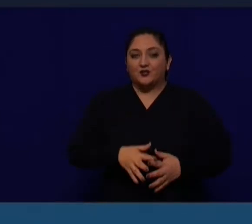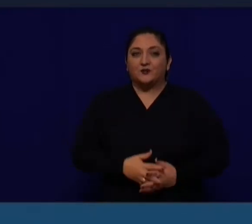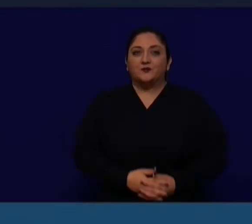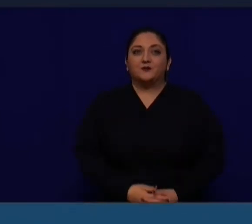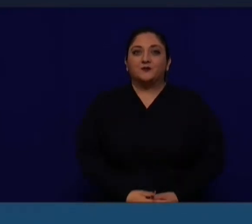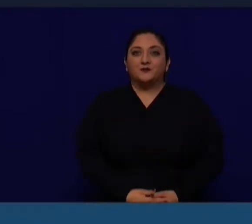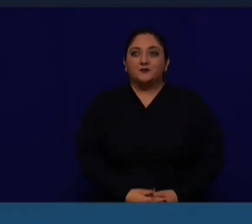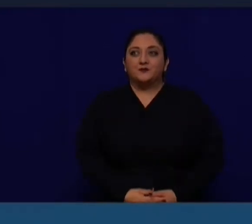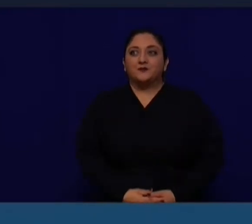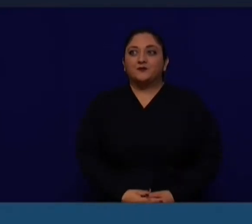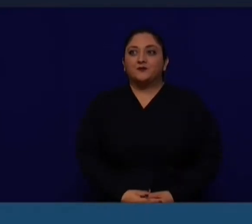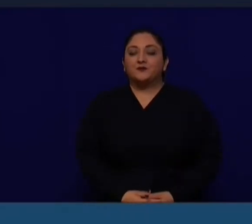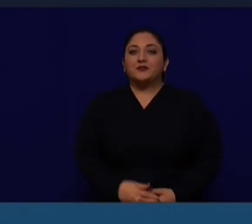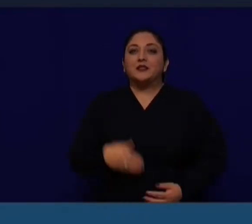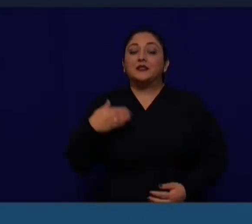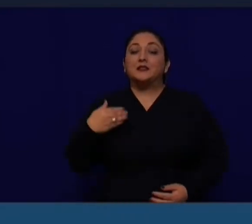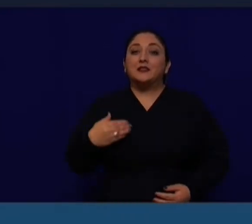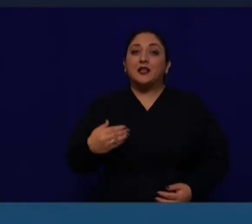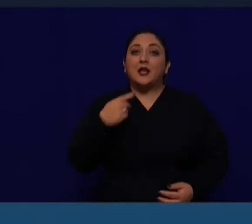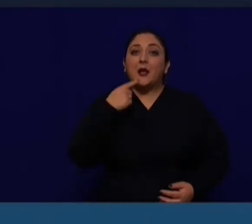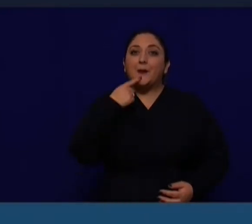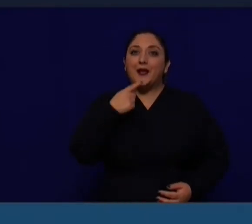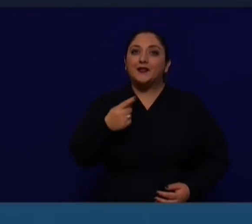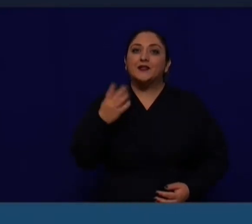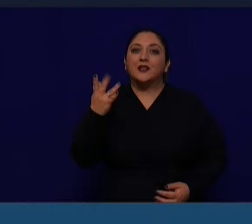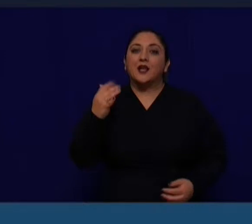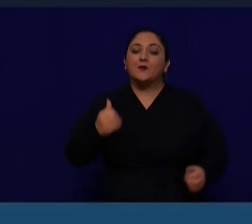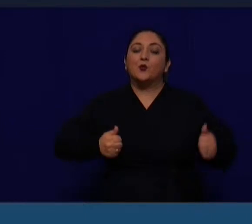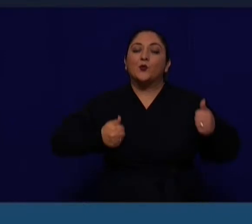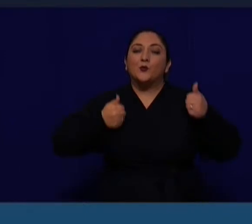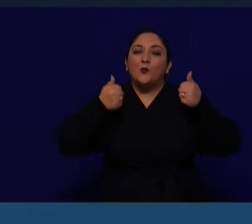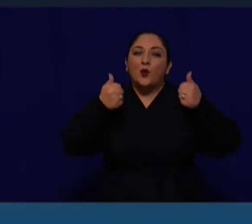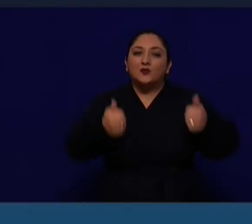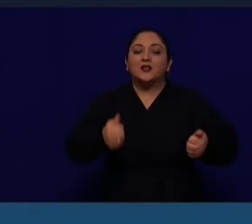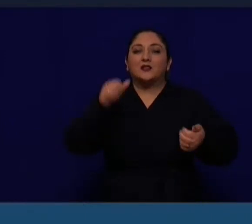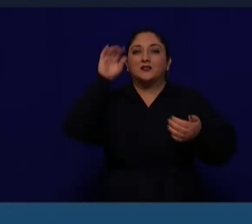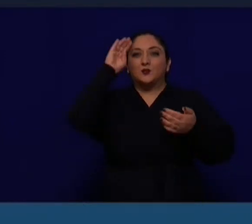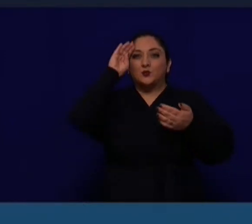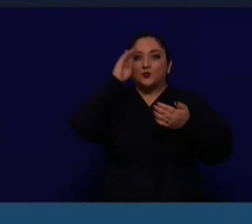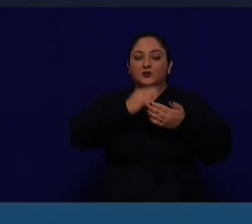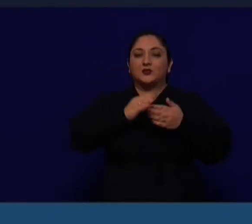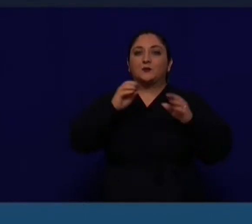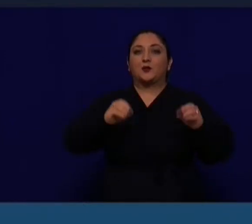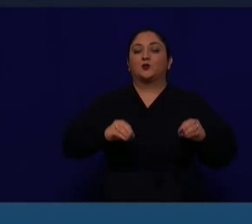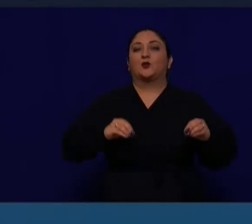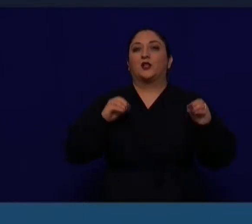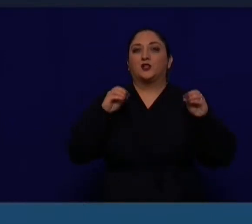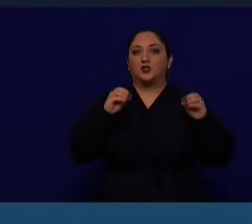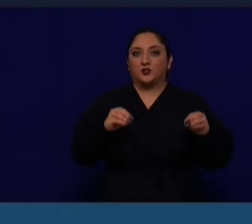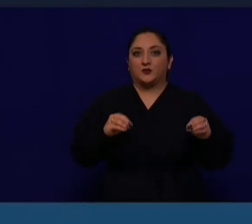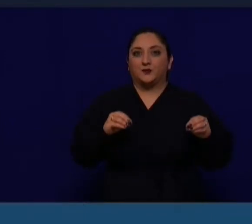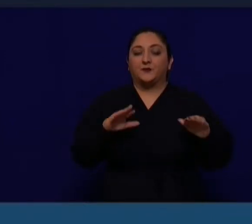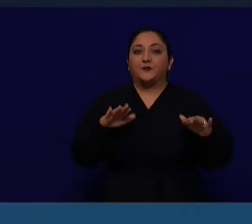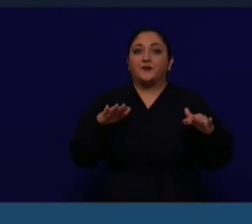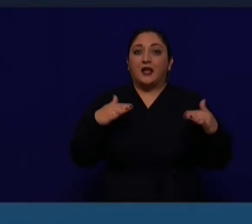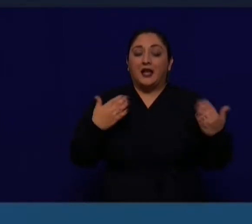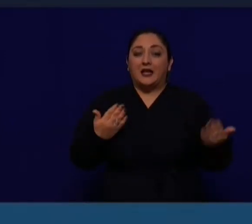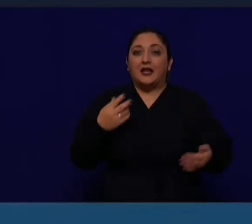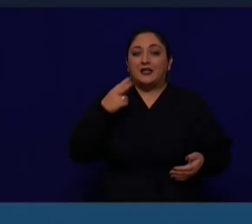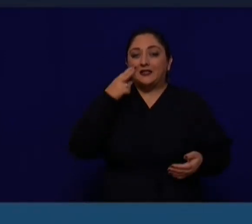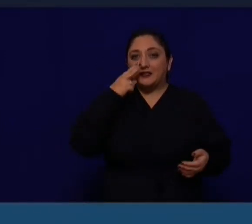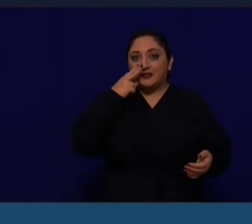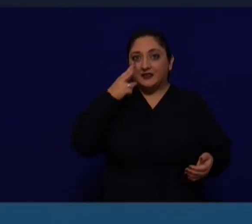dejjem enfasizzajna kemm irridu nipproteġu lill-edukazzjoni mill-bidunet. U għalhekk li aħna rajna li